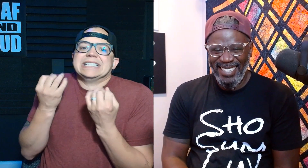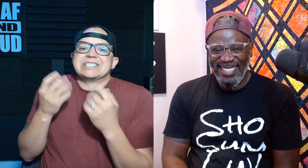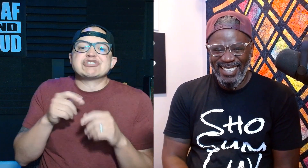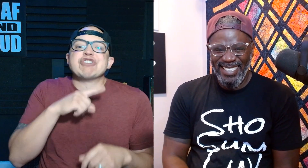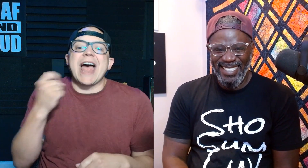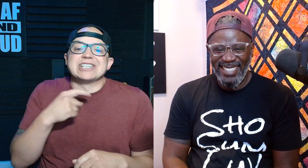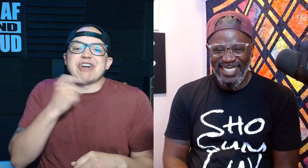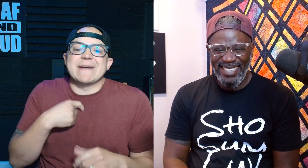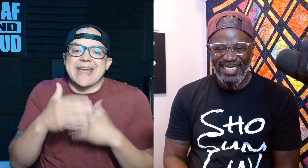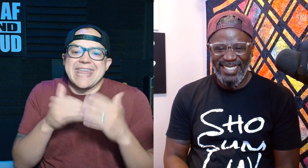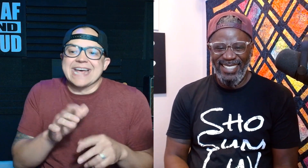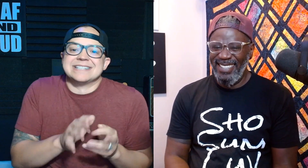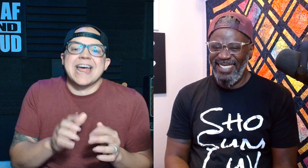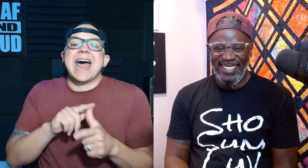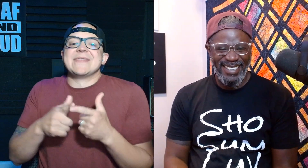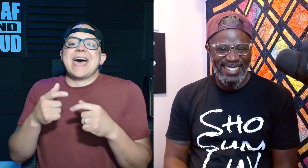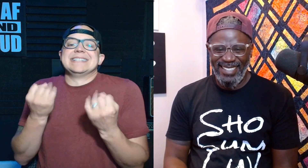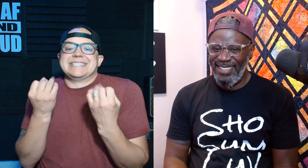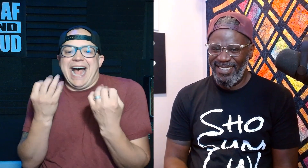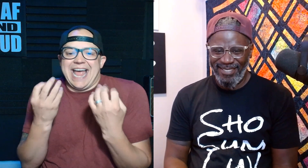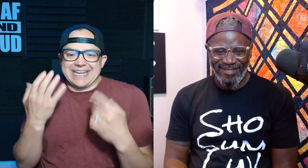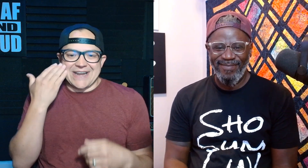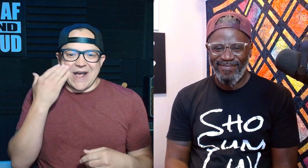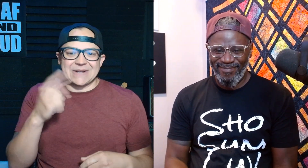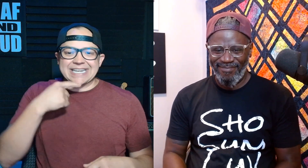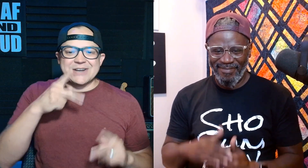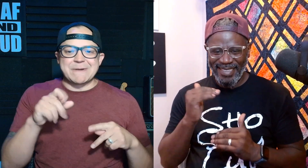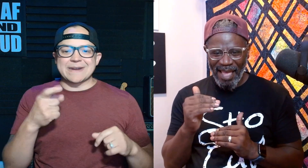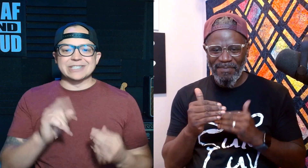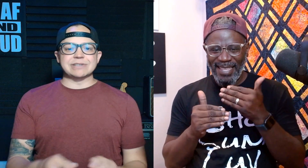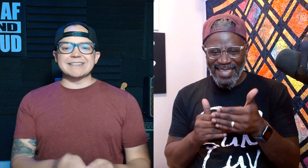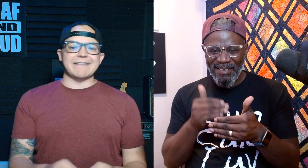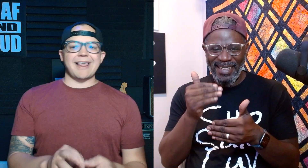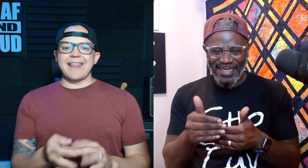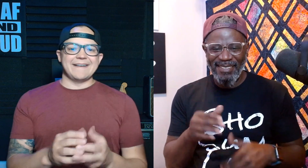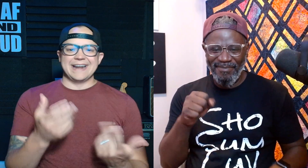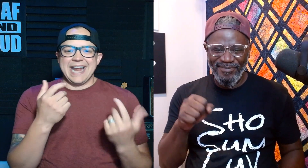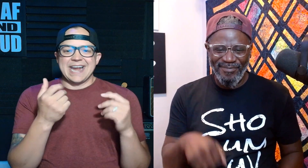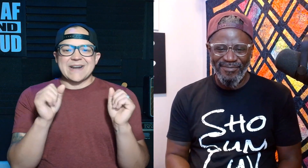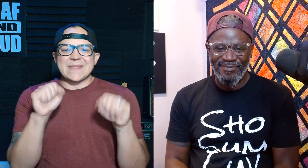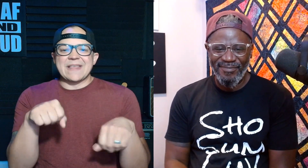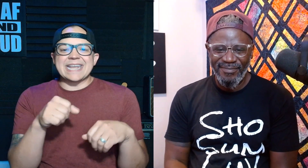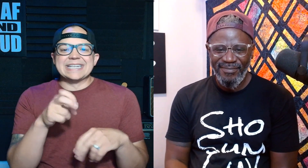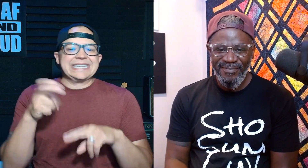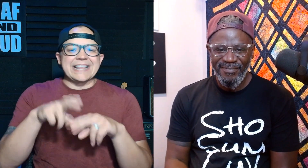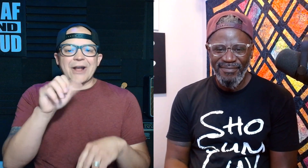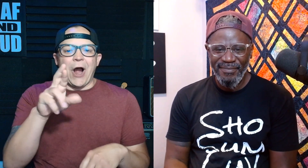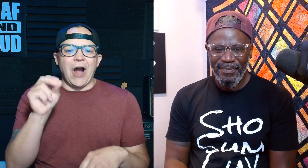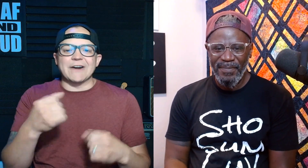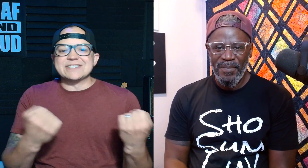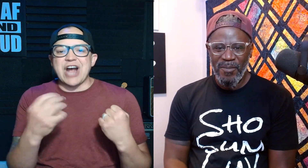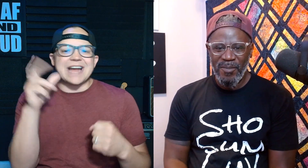then dry my hands and then sign. Hearing people can just they can get